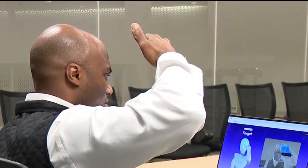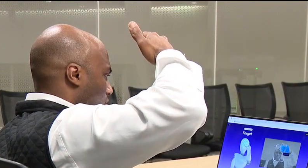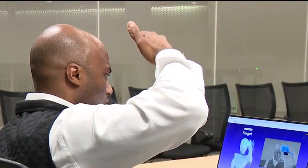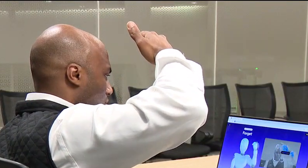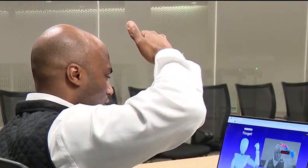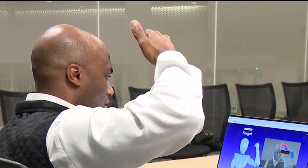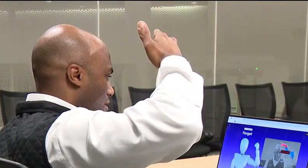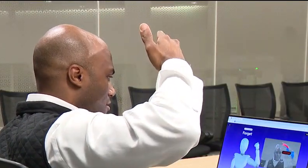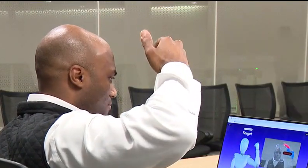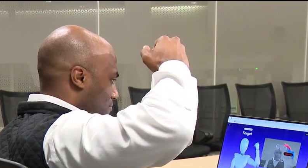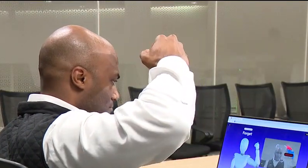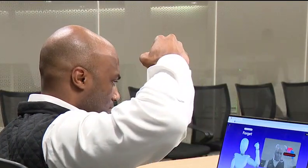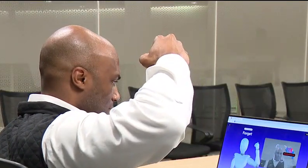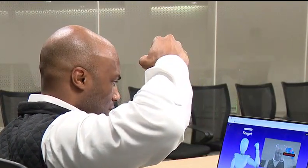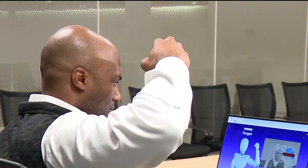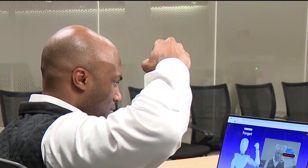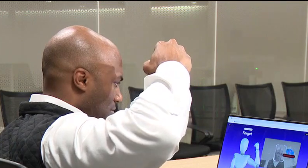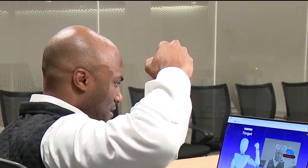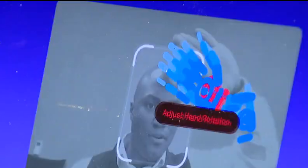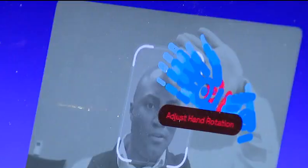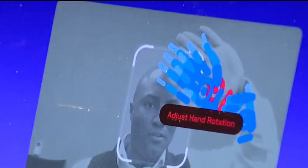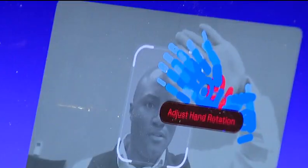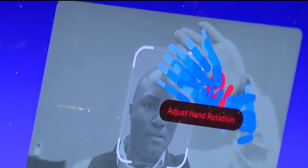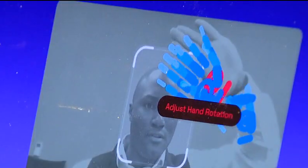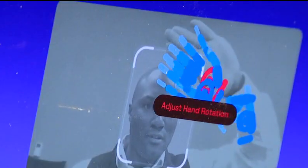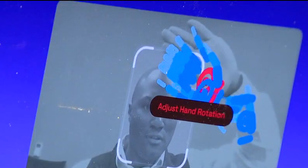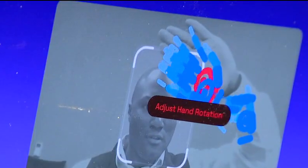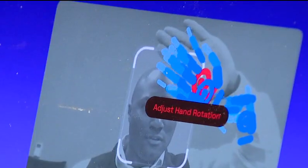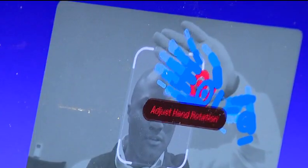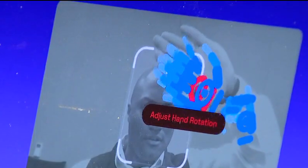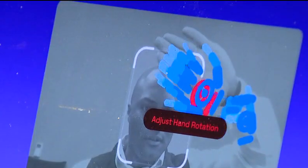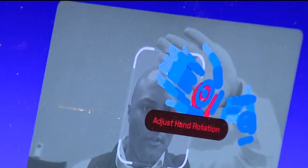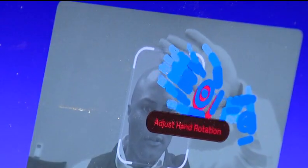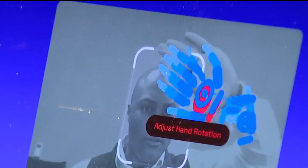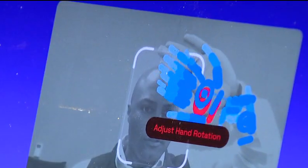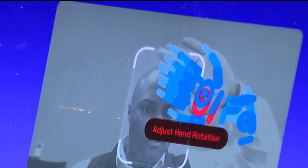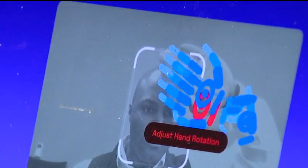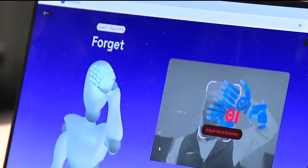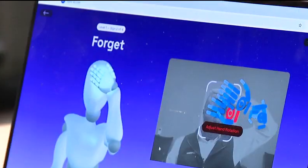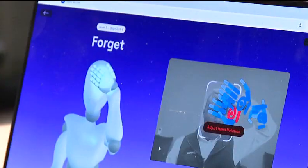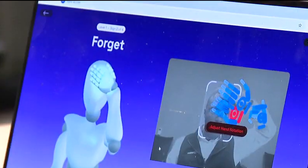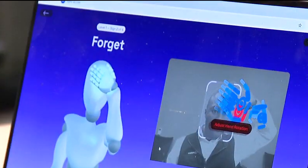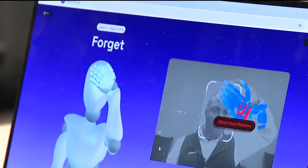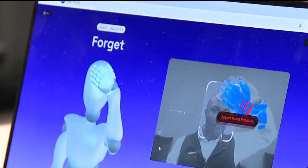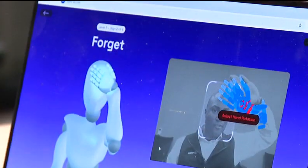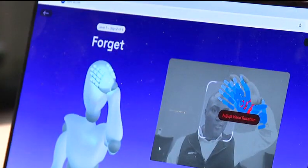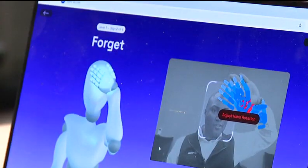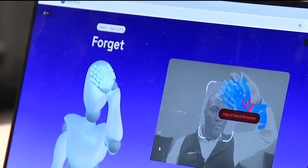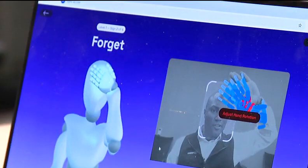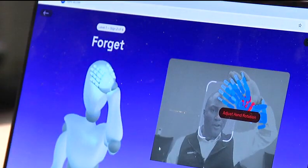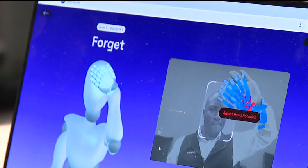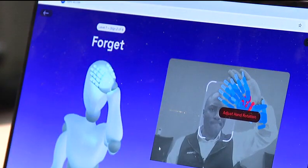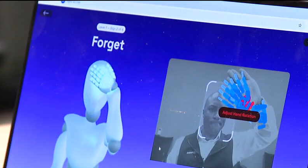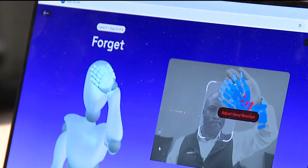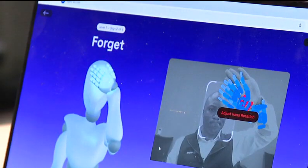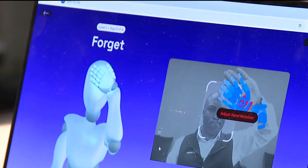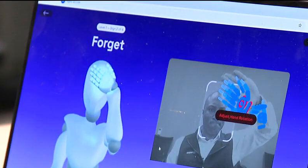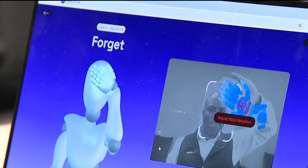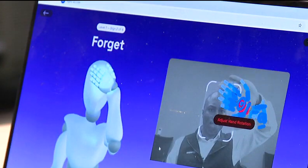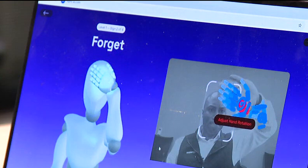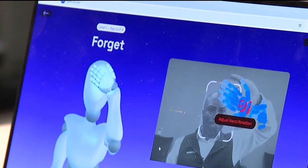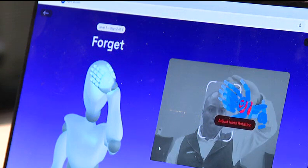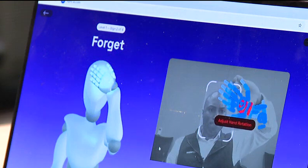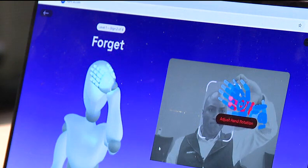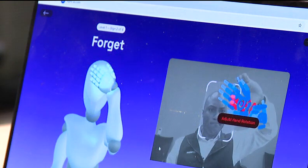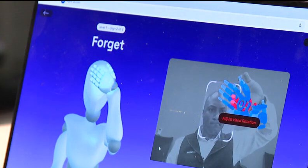may have many unknowns but today a Santa Clara based company unveiled a new AI product that it hopes could improve the